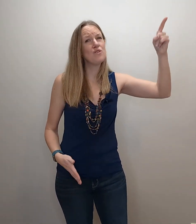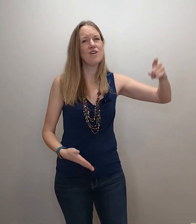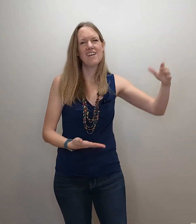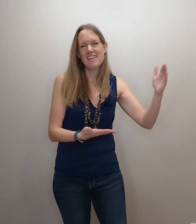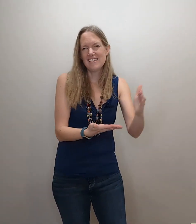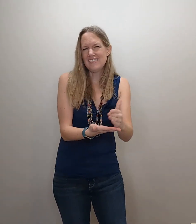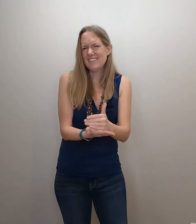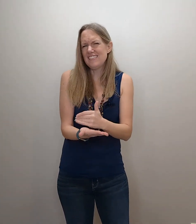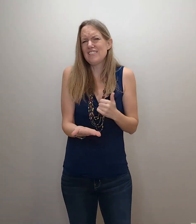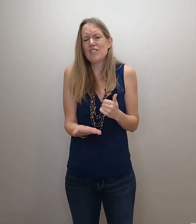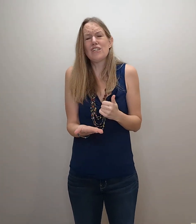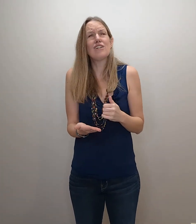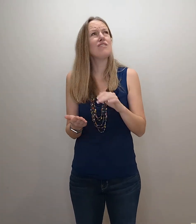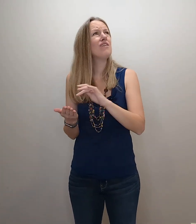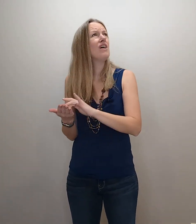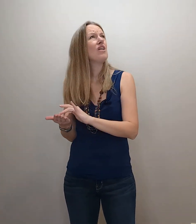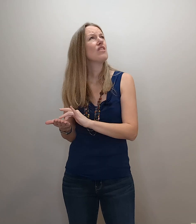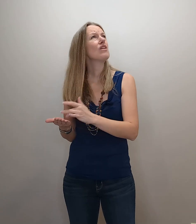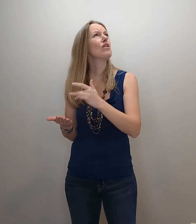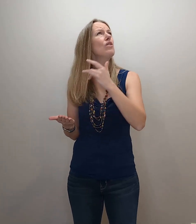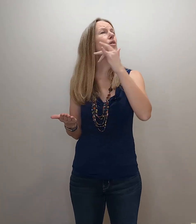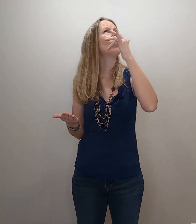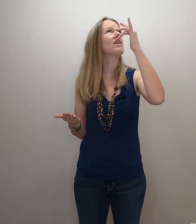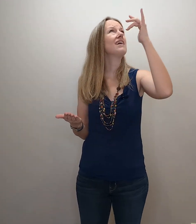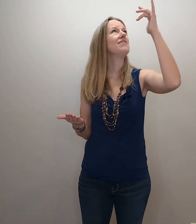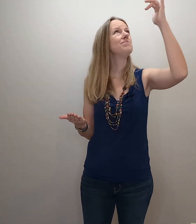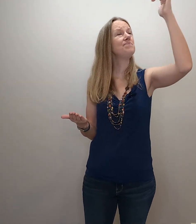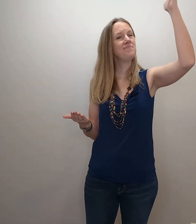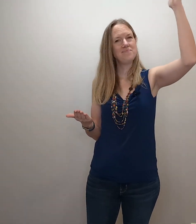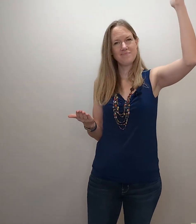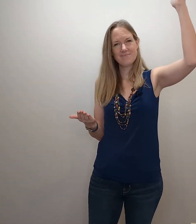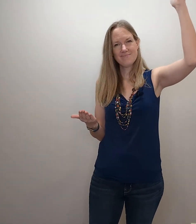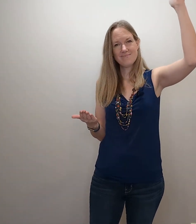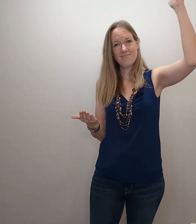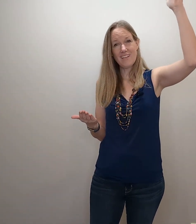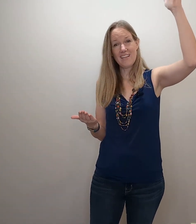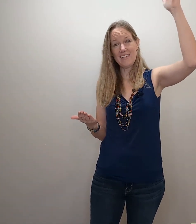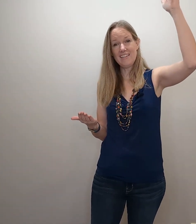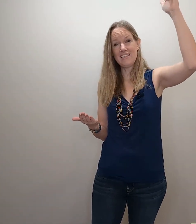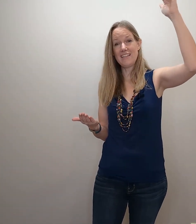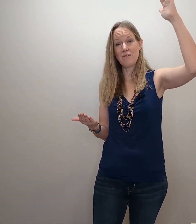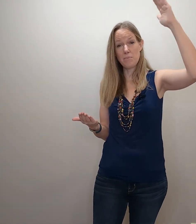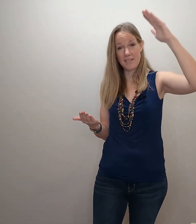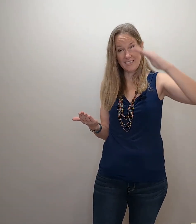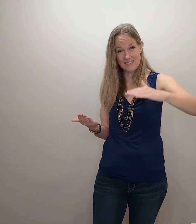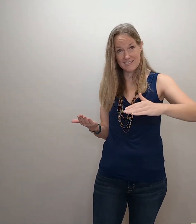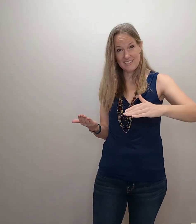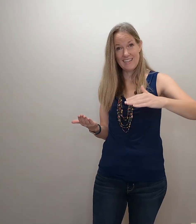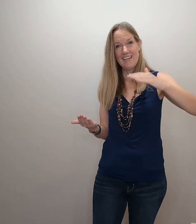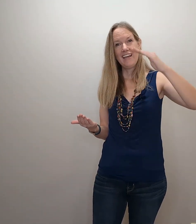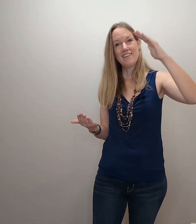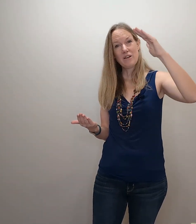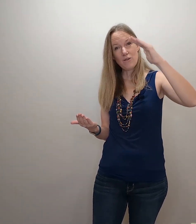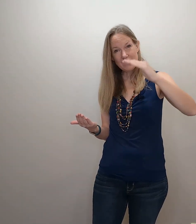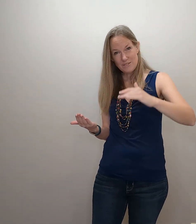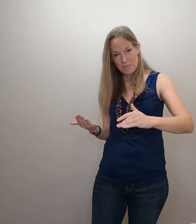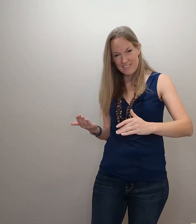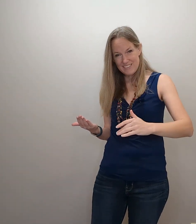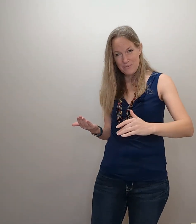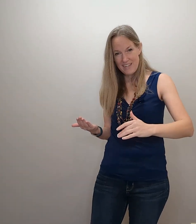You deserve the glory. Okay, and then that repeats, and the chorus repeats